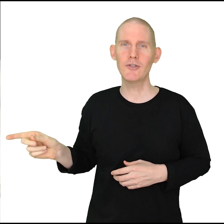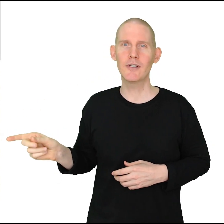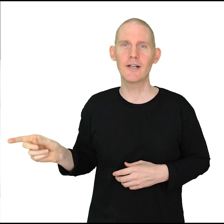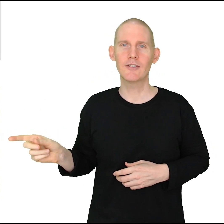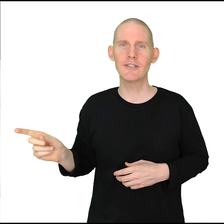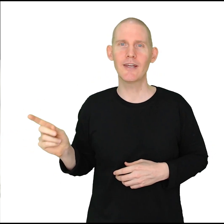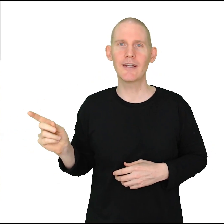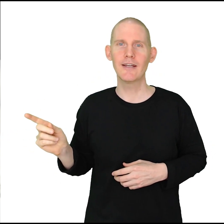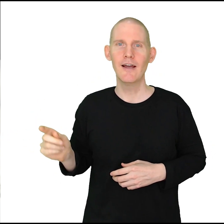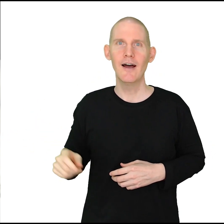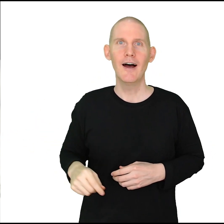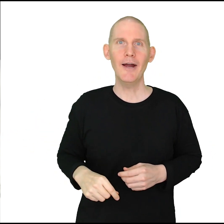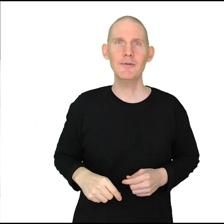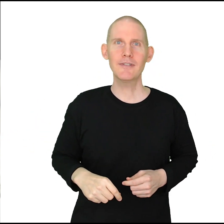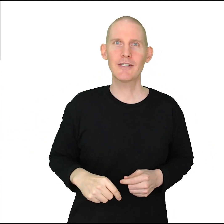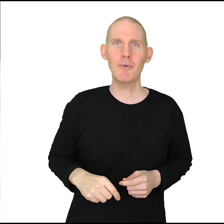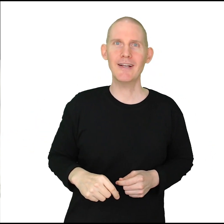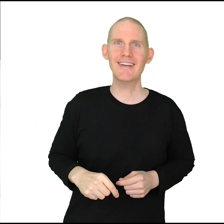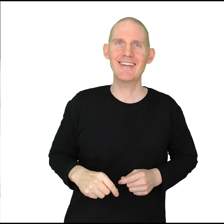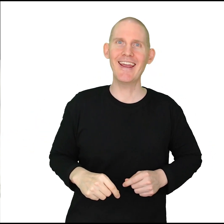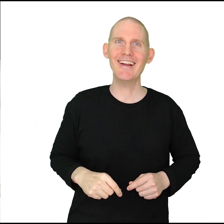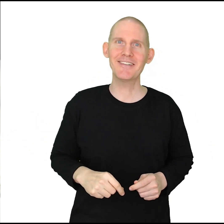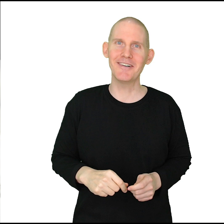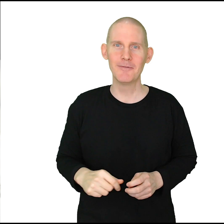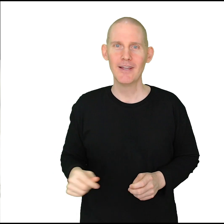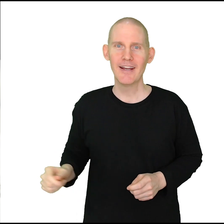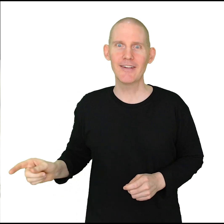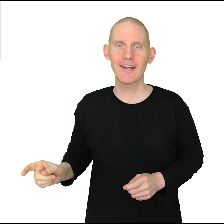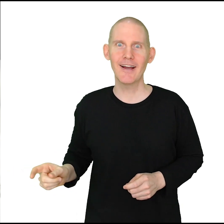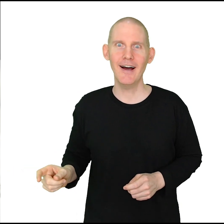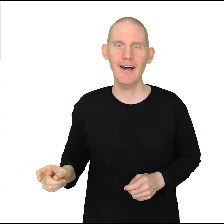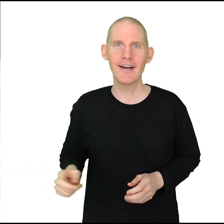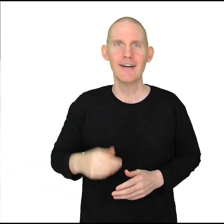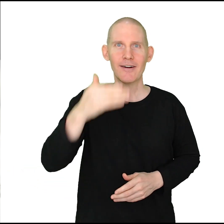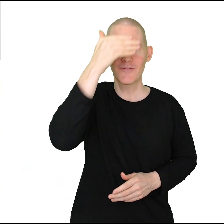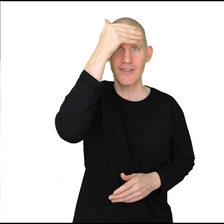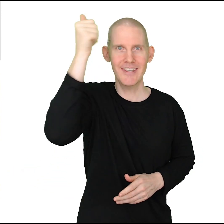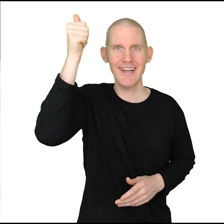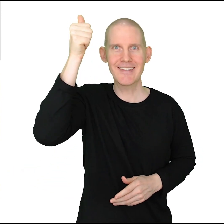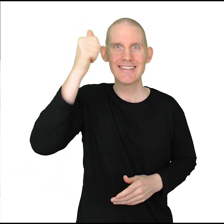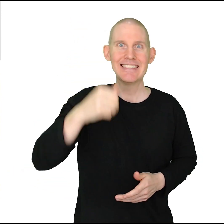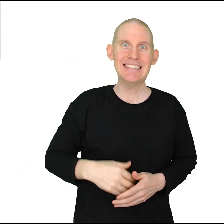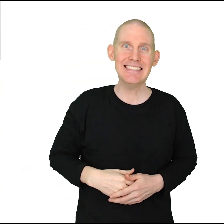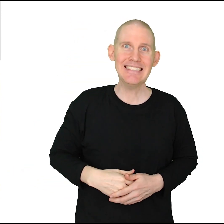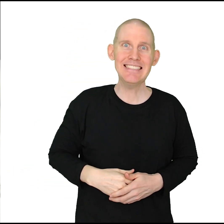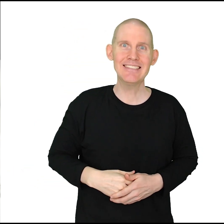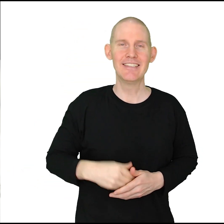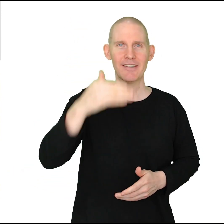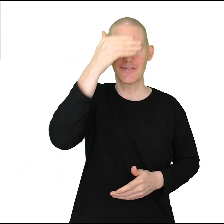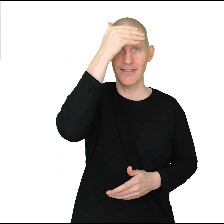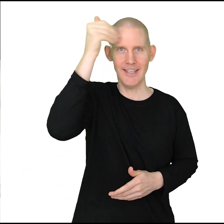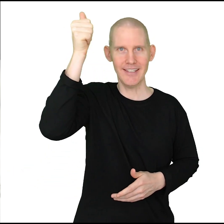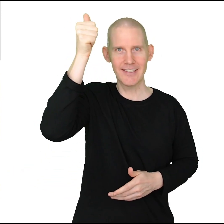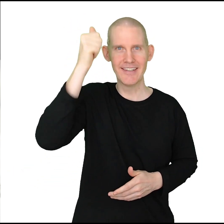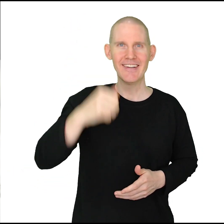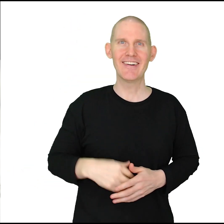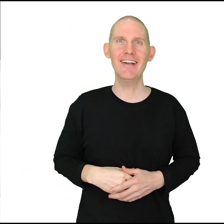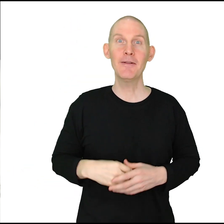here, she's like, I was expecting a candle. And you're like, forget, forget, right? Add